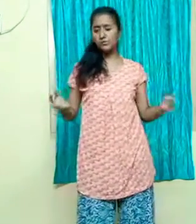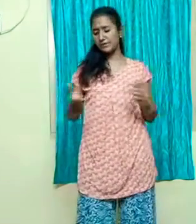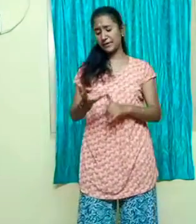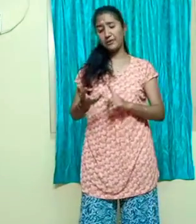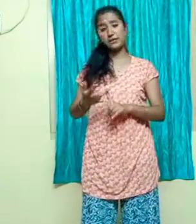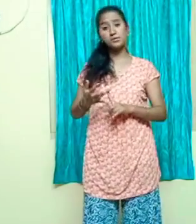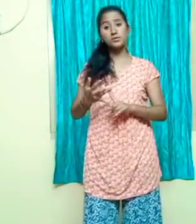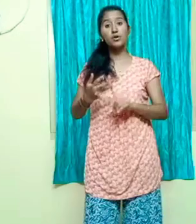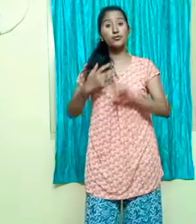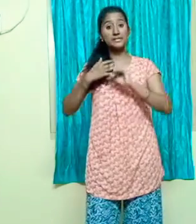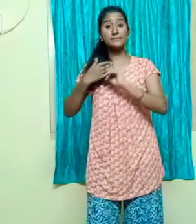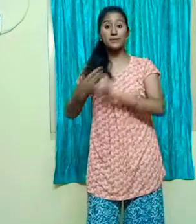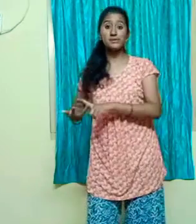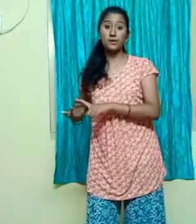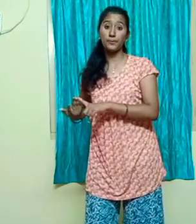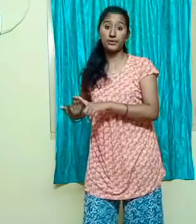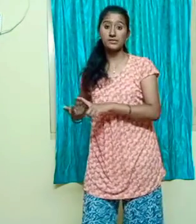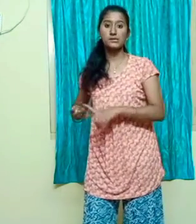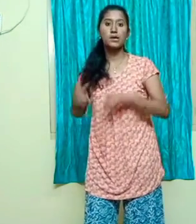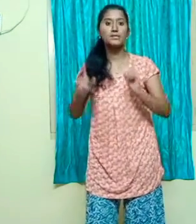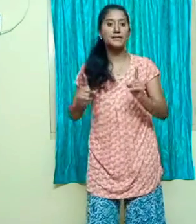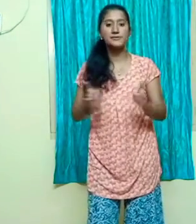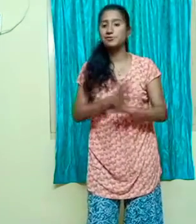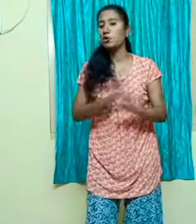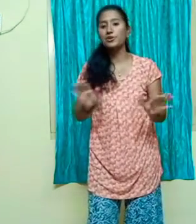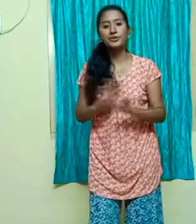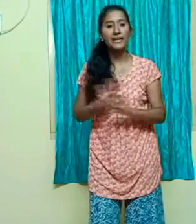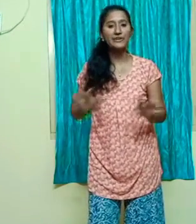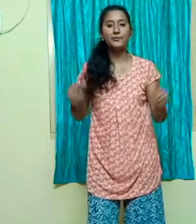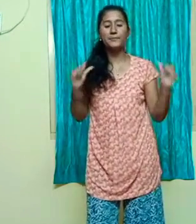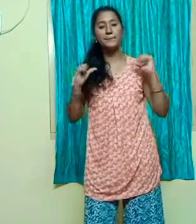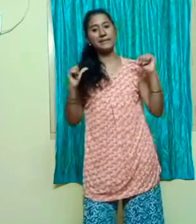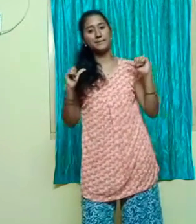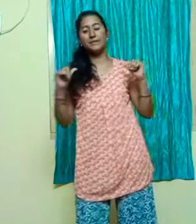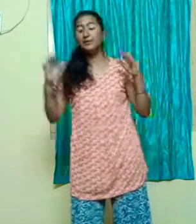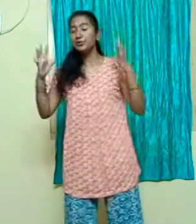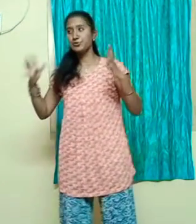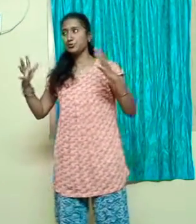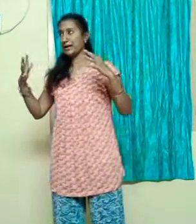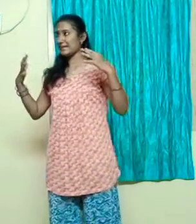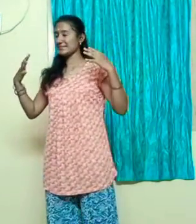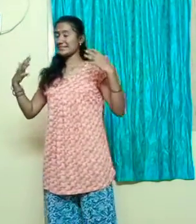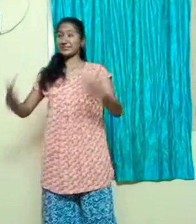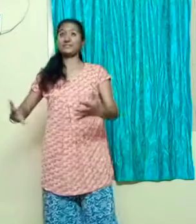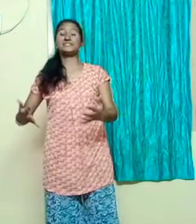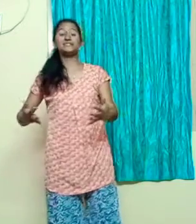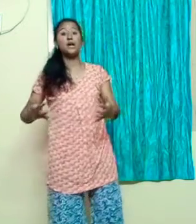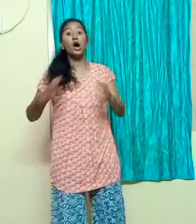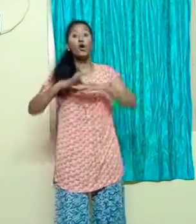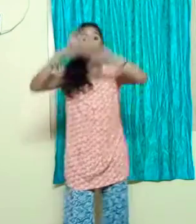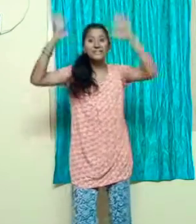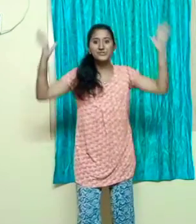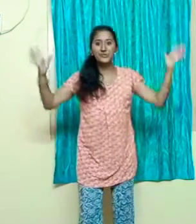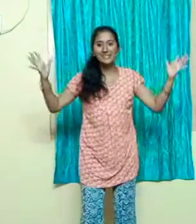used their fingers for the simplest computations. That is not at all enough for people like me to answer such a question. How many chocolates do